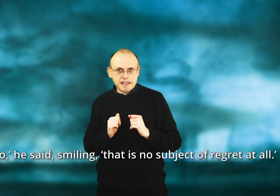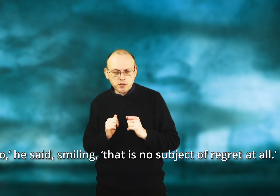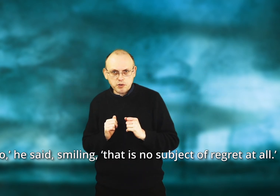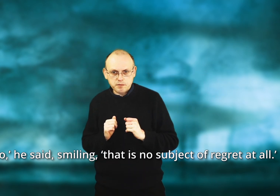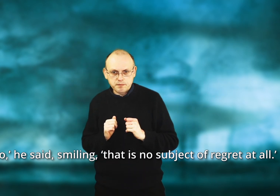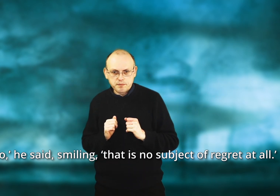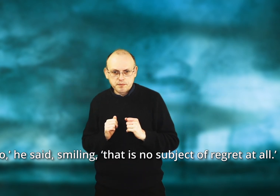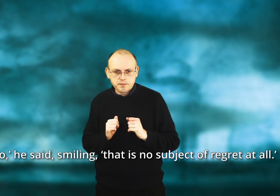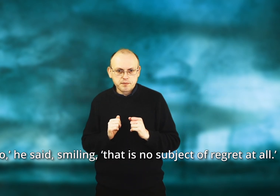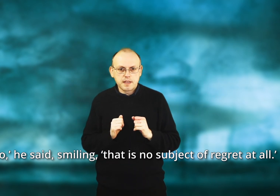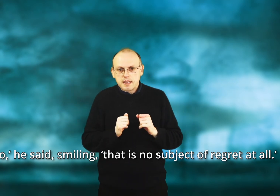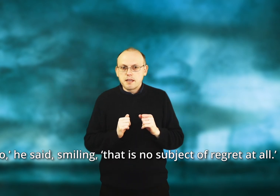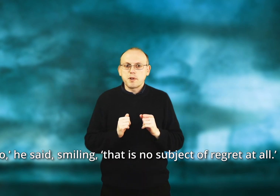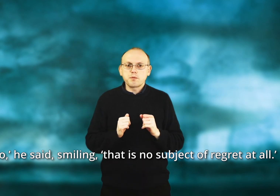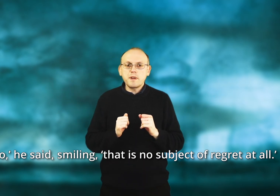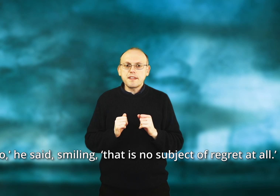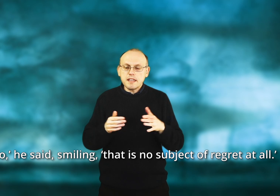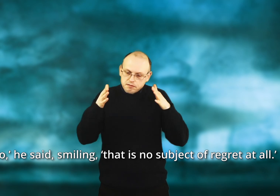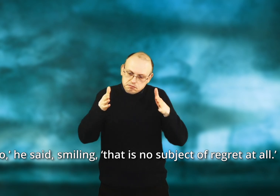all. But within,